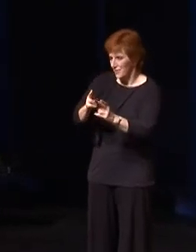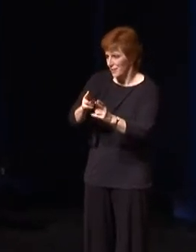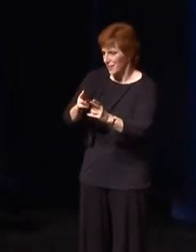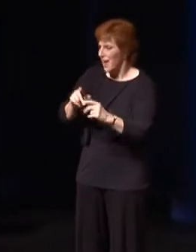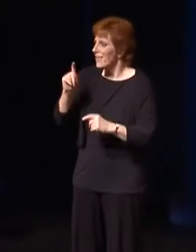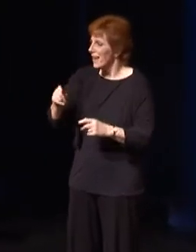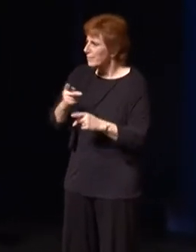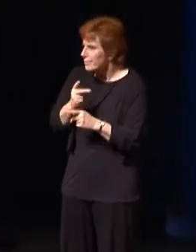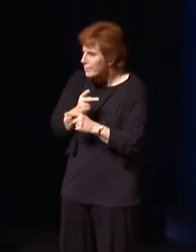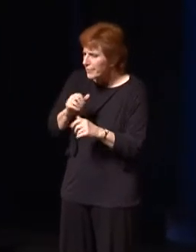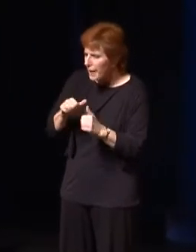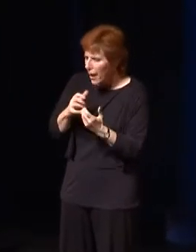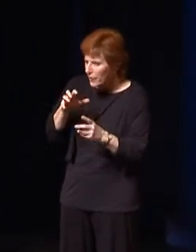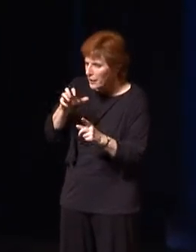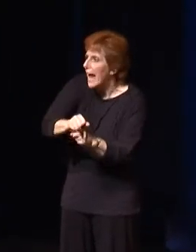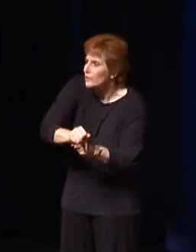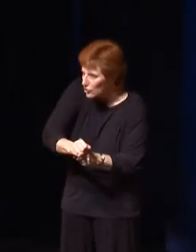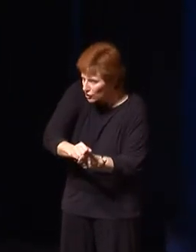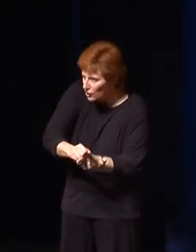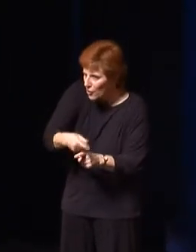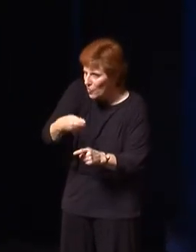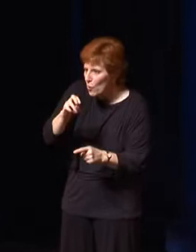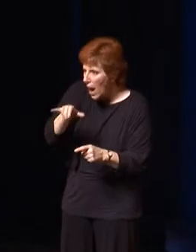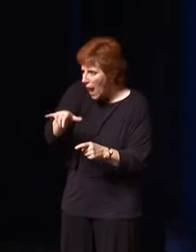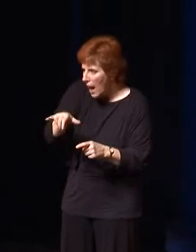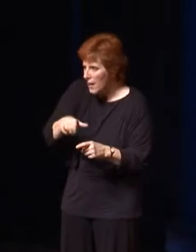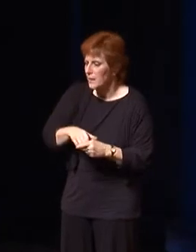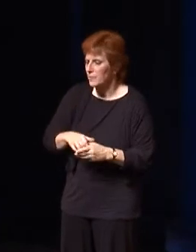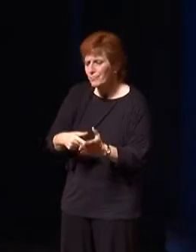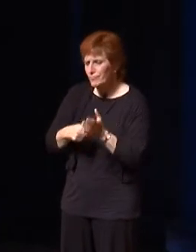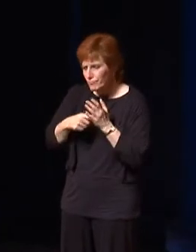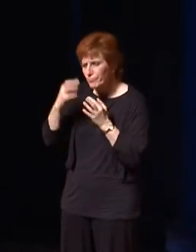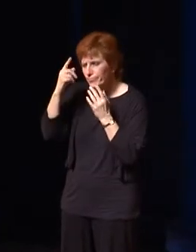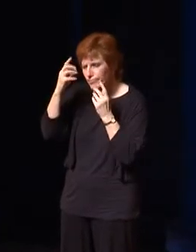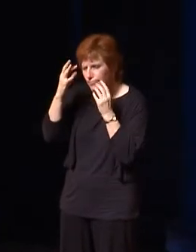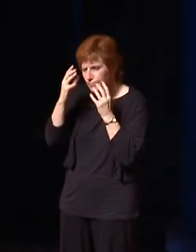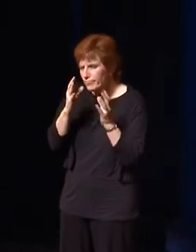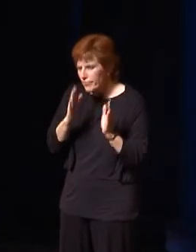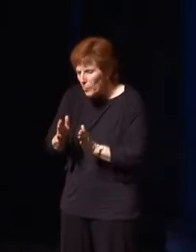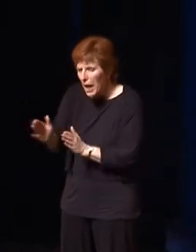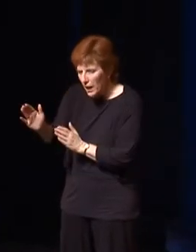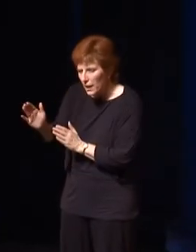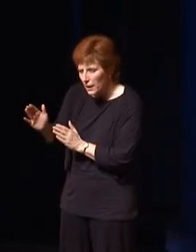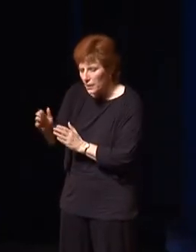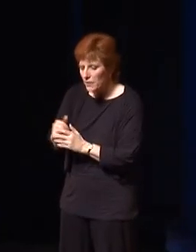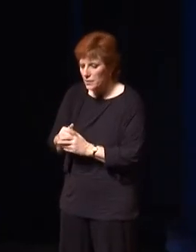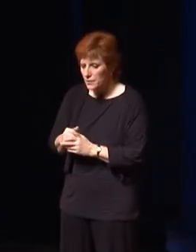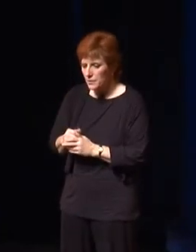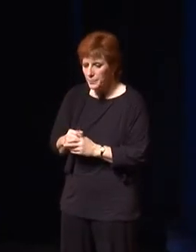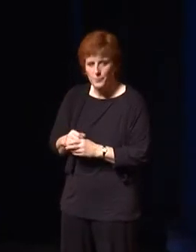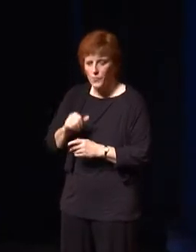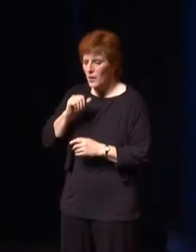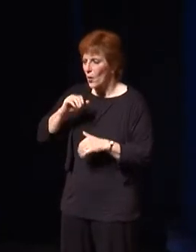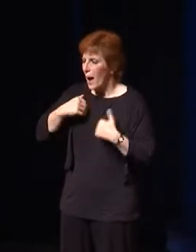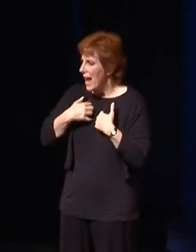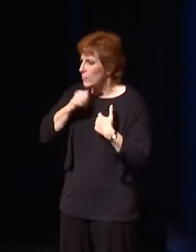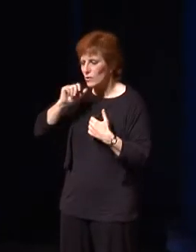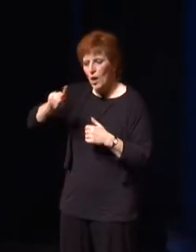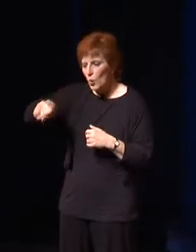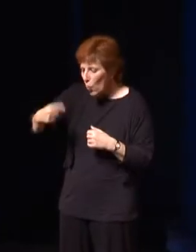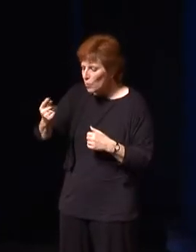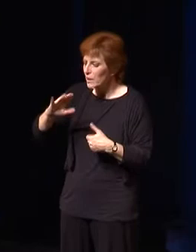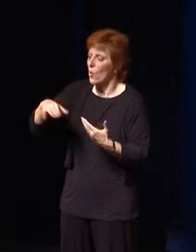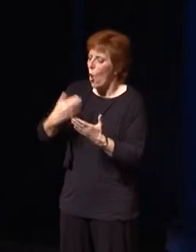You know, they have to figure out how to catch the prey. That requires some planning and thinking. So an animal's not just all instinct.